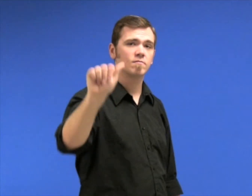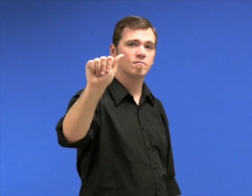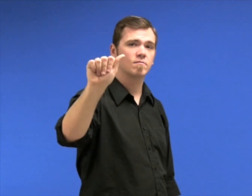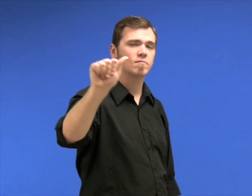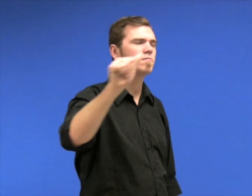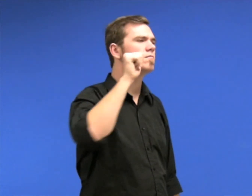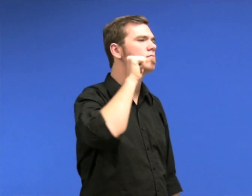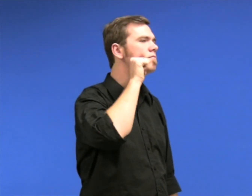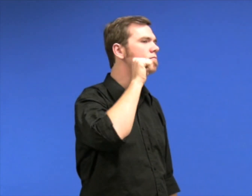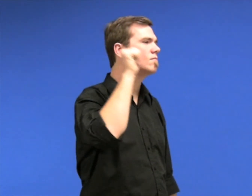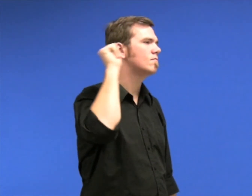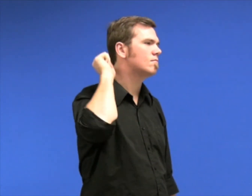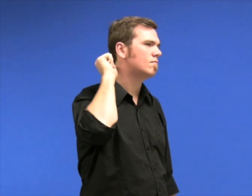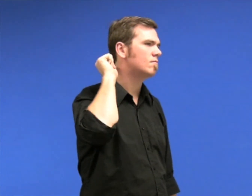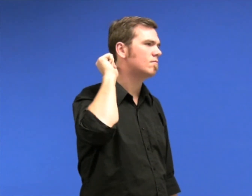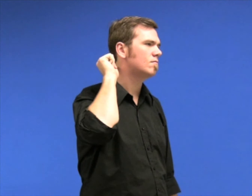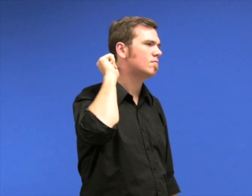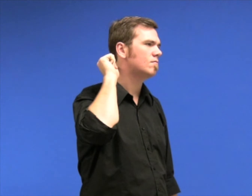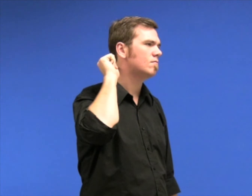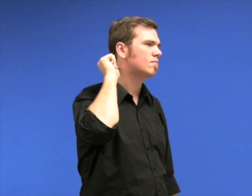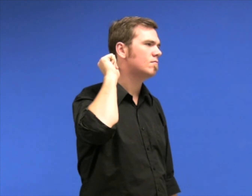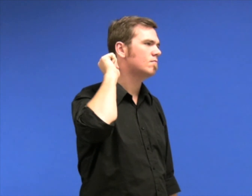move. So, yesterday.